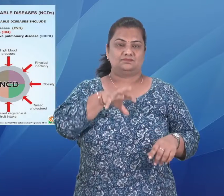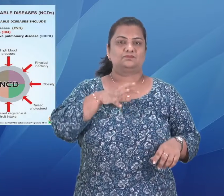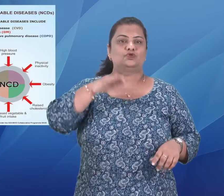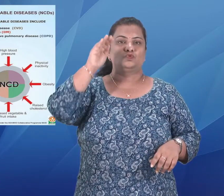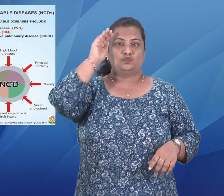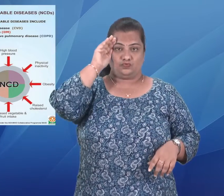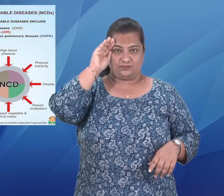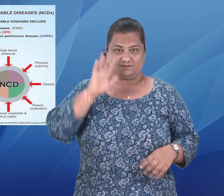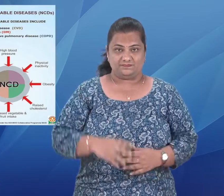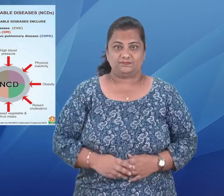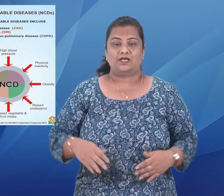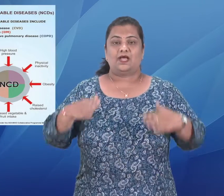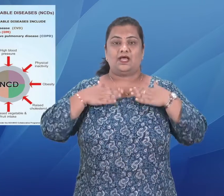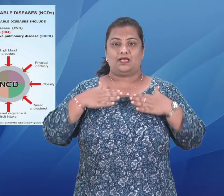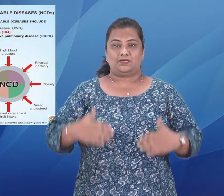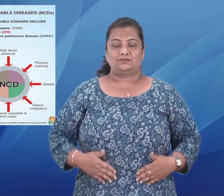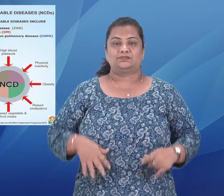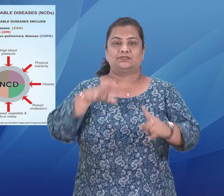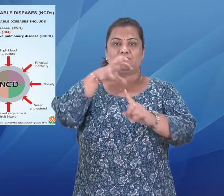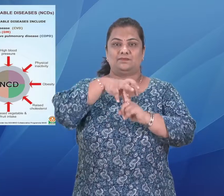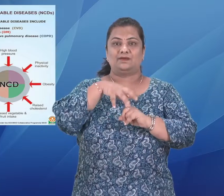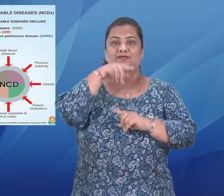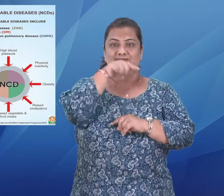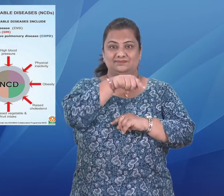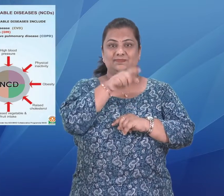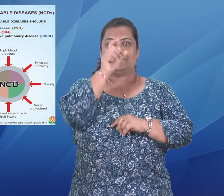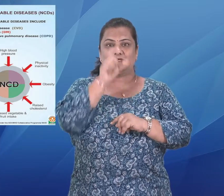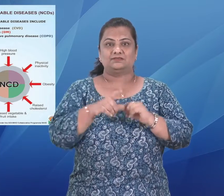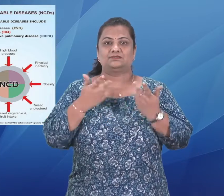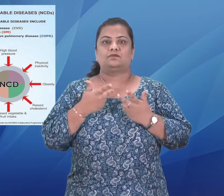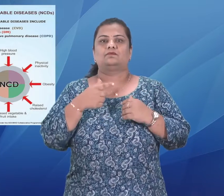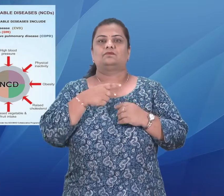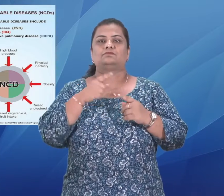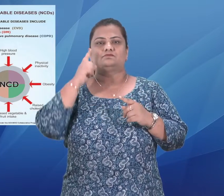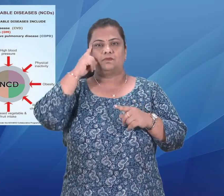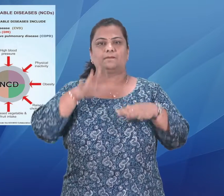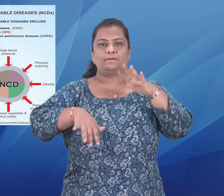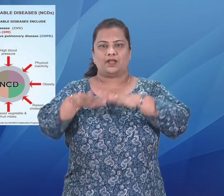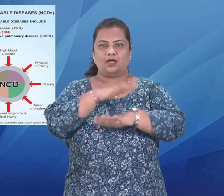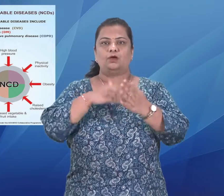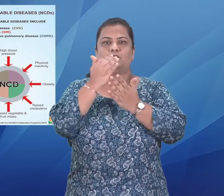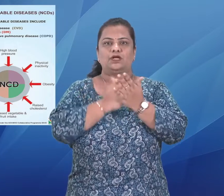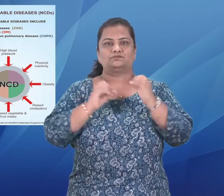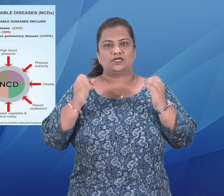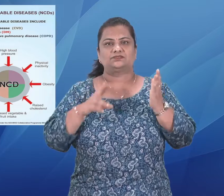Regional News. The Health Department is taking up a new initiative as part of the NCD control program to